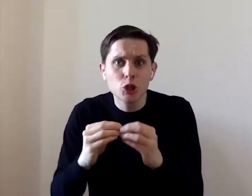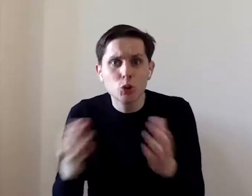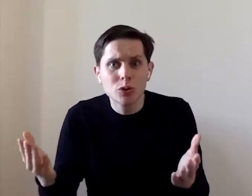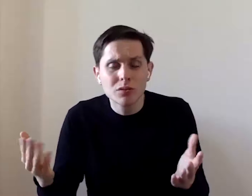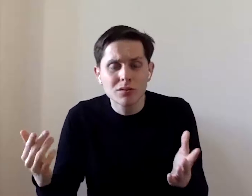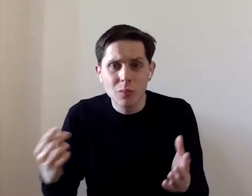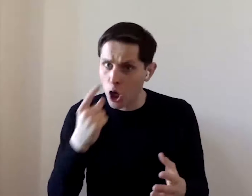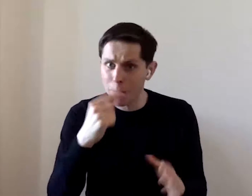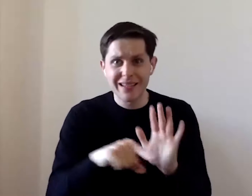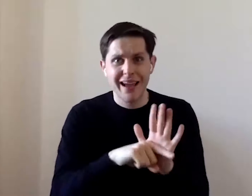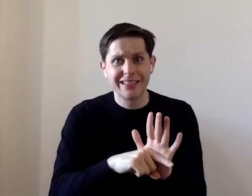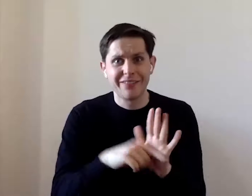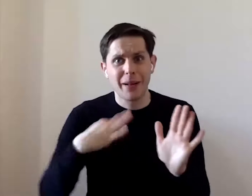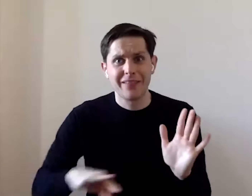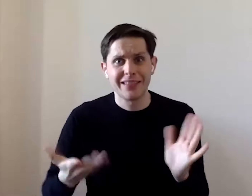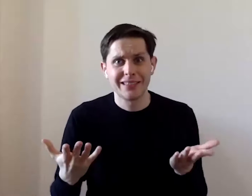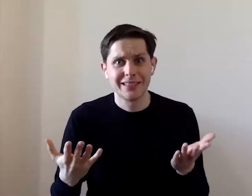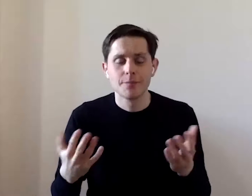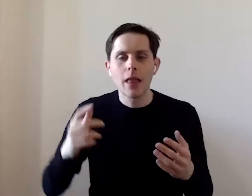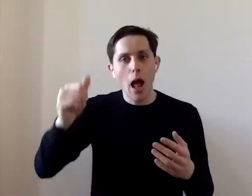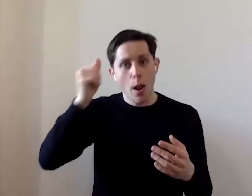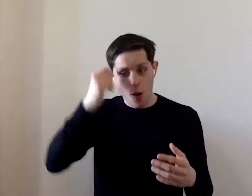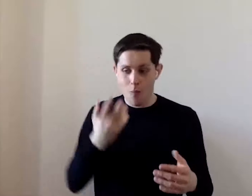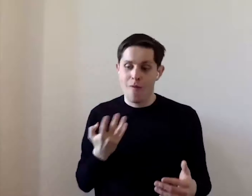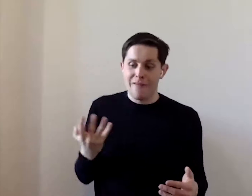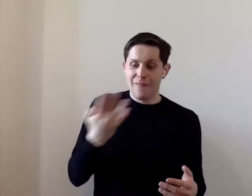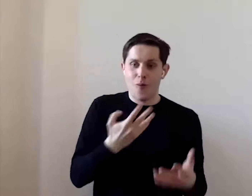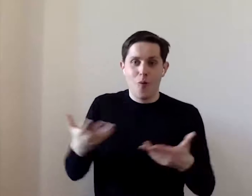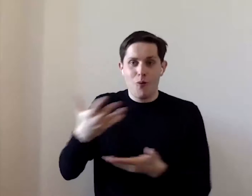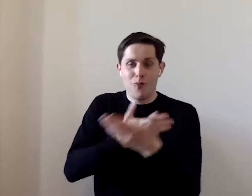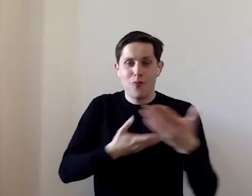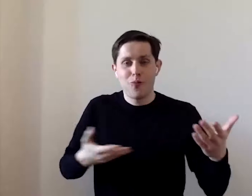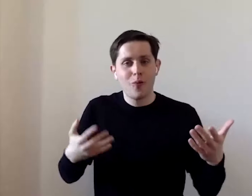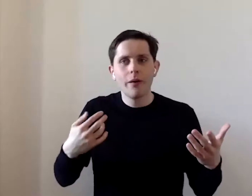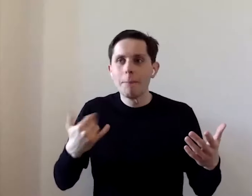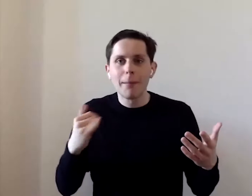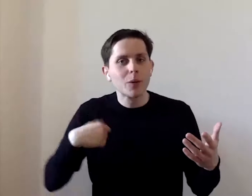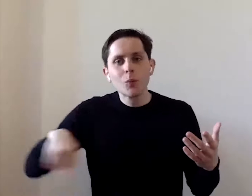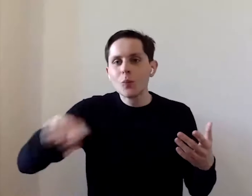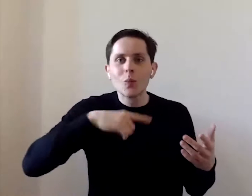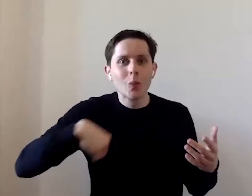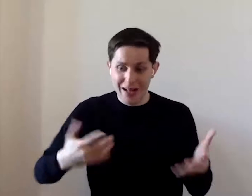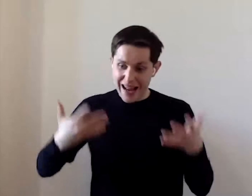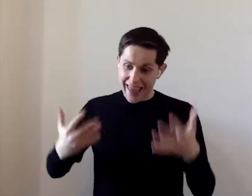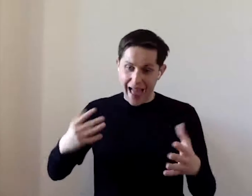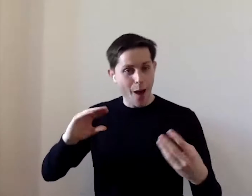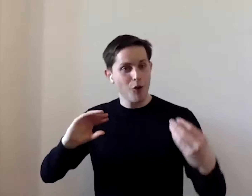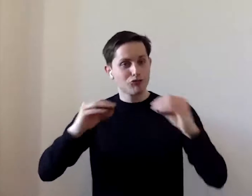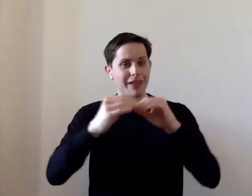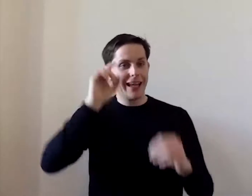that the changes they do actually benefit those students instead. Now, I don't expect us to